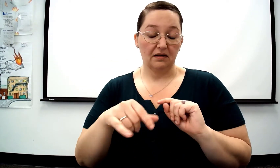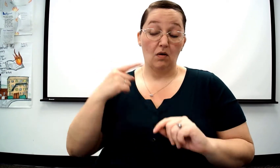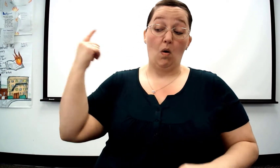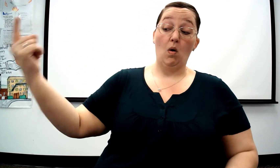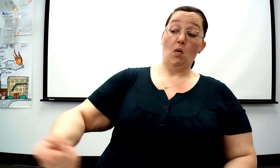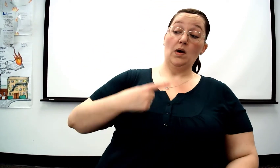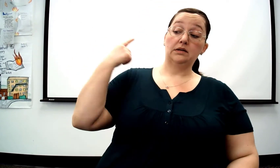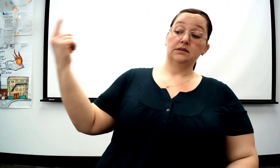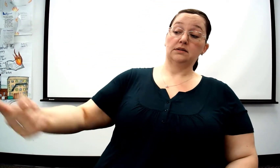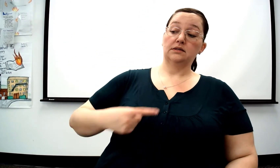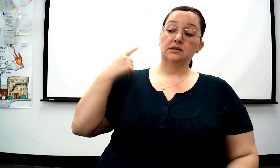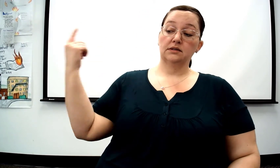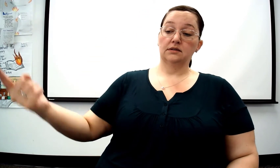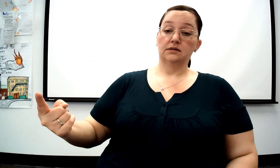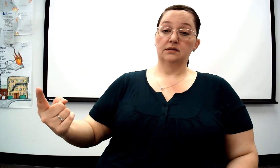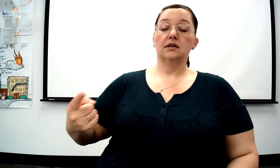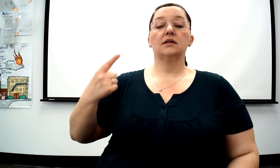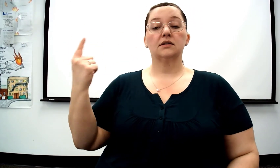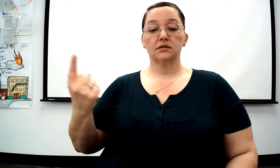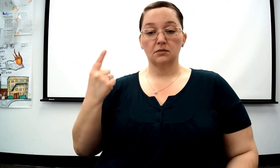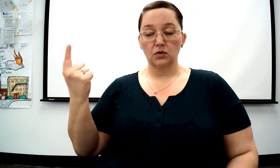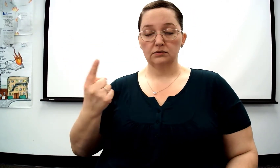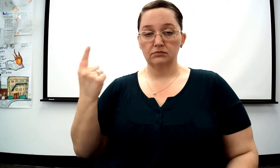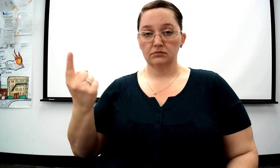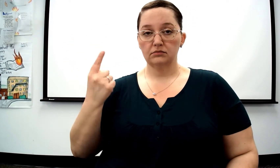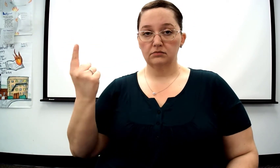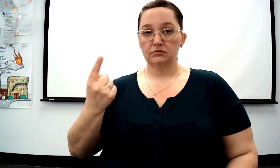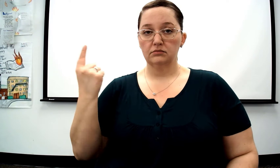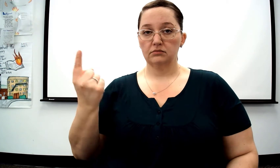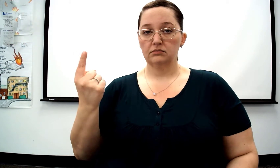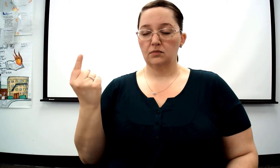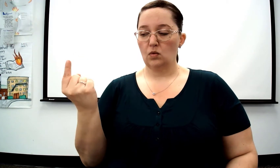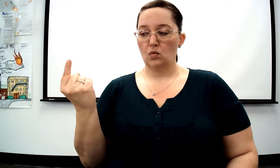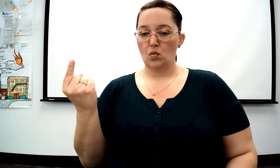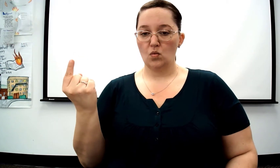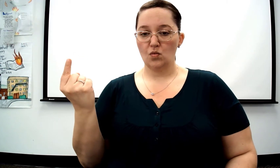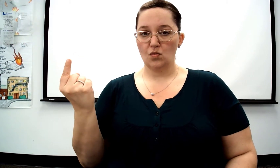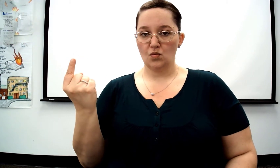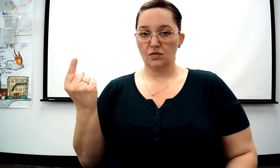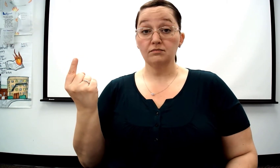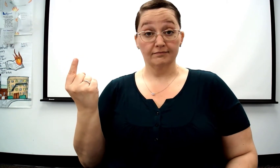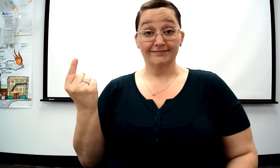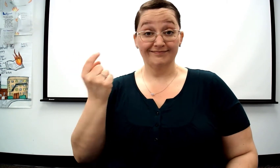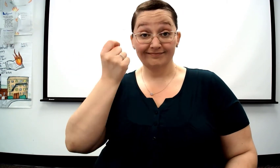chin. So again, always is large, someone, somewhere, something is medium, alone is small.